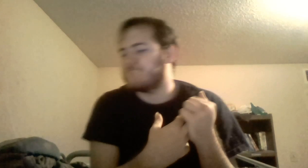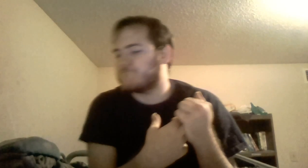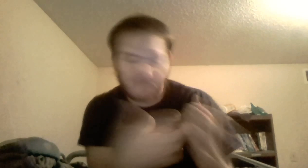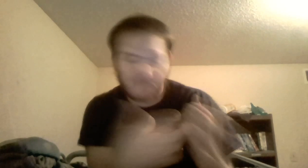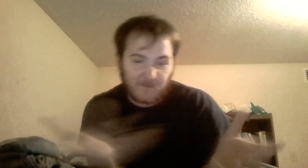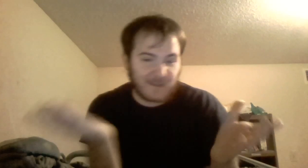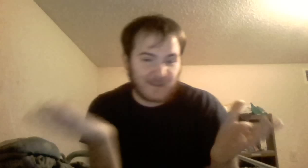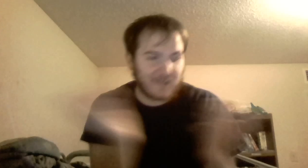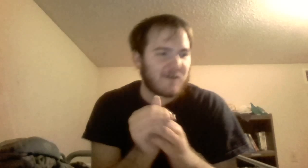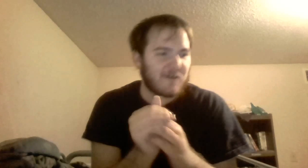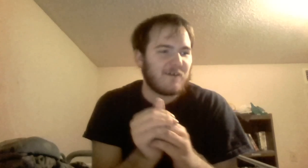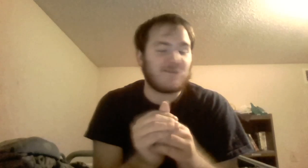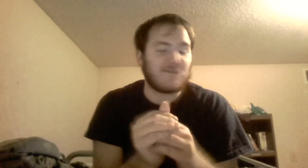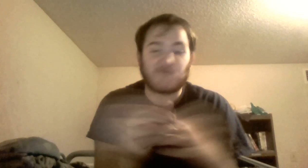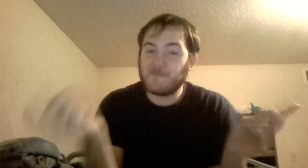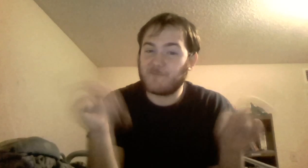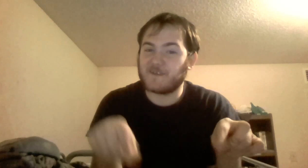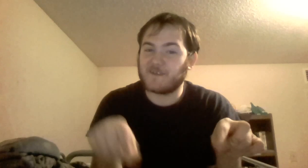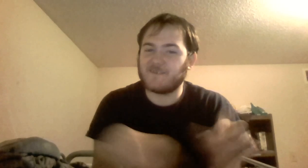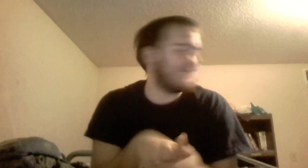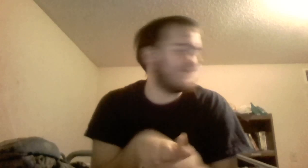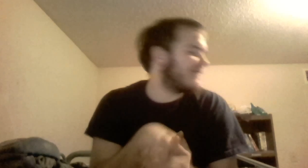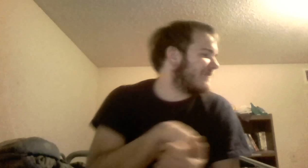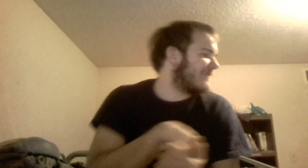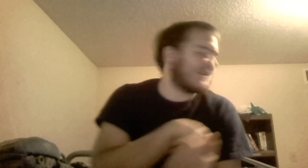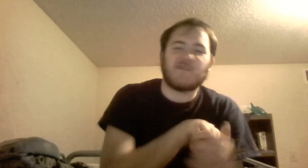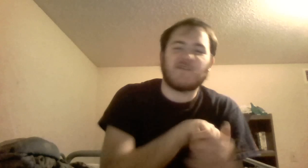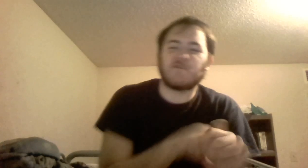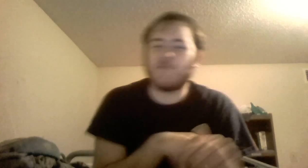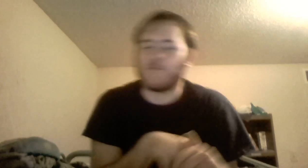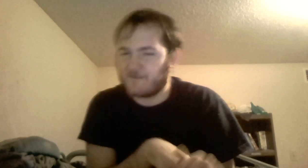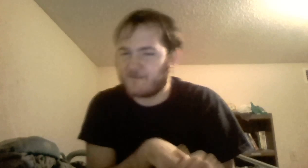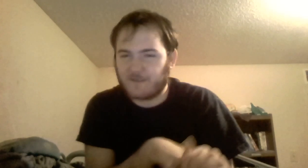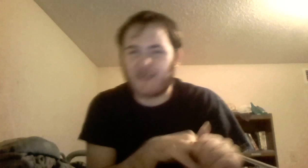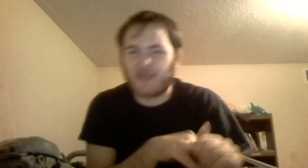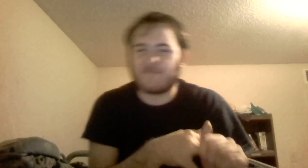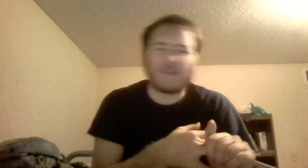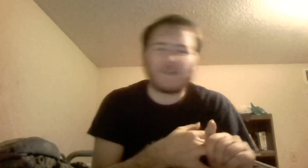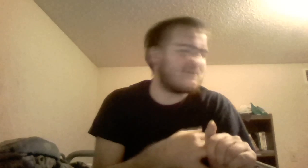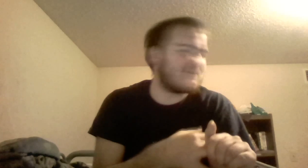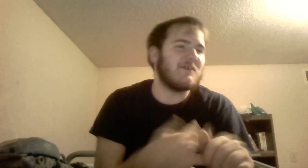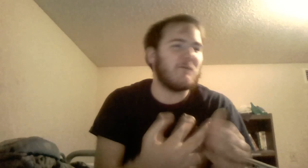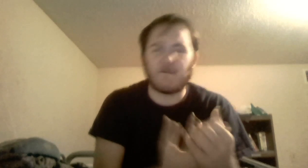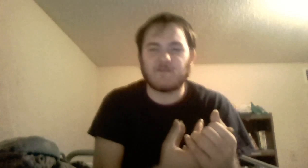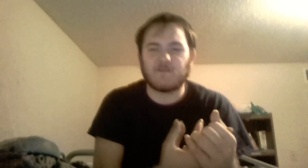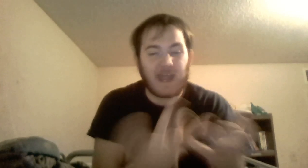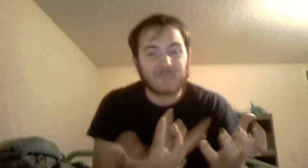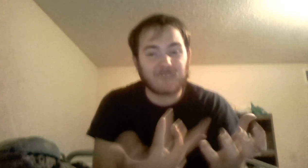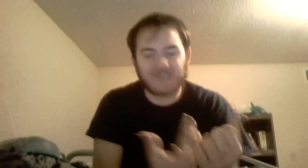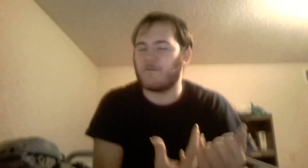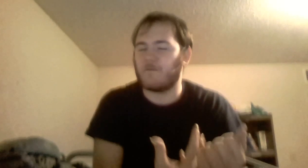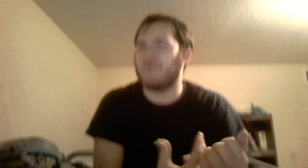but, again, uh, Lorraine Biscuit, again, their grandmother, Henry Grant, now we need to hold back to her actual mother,